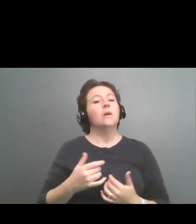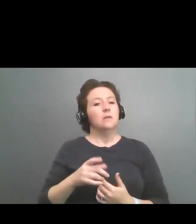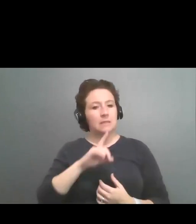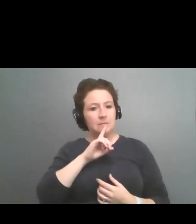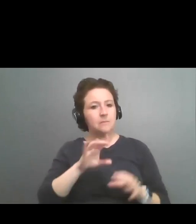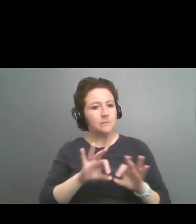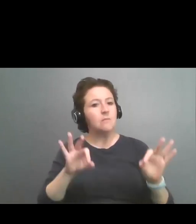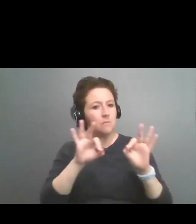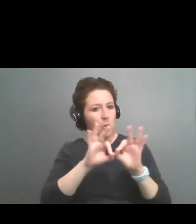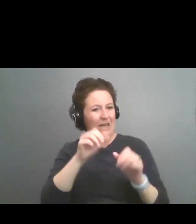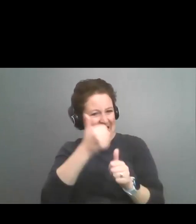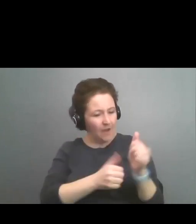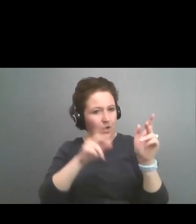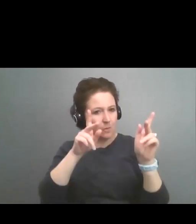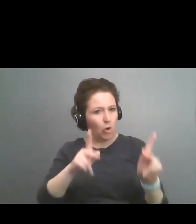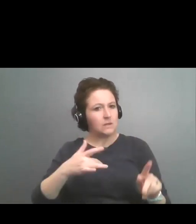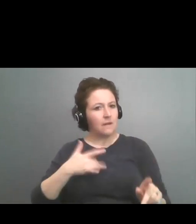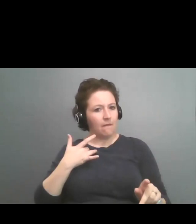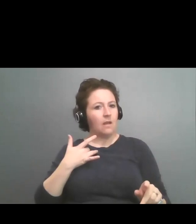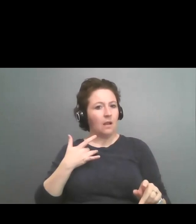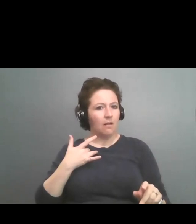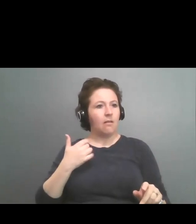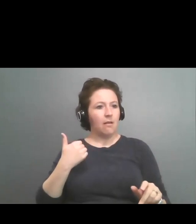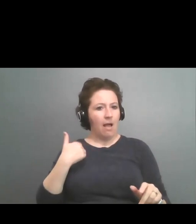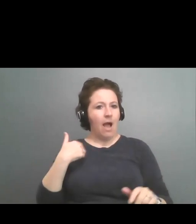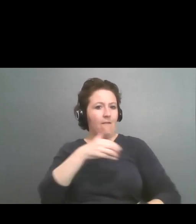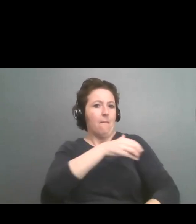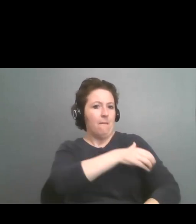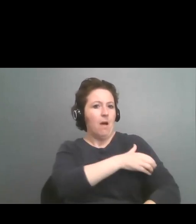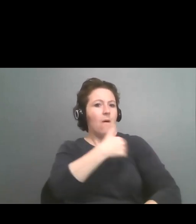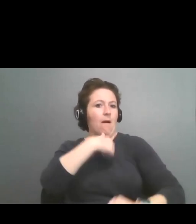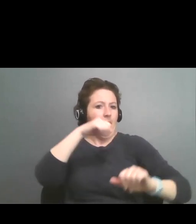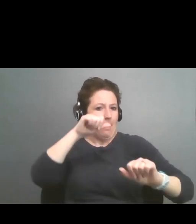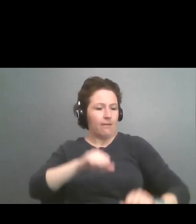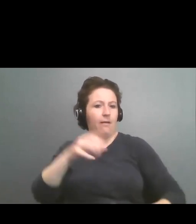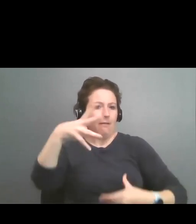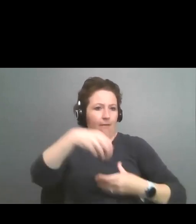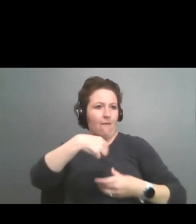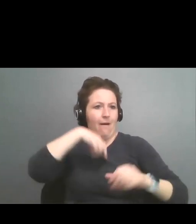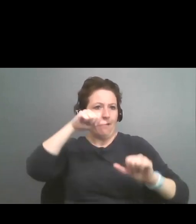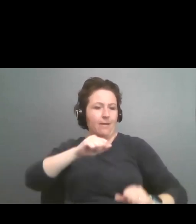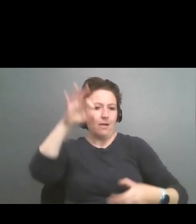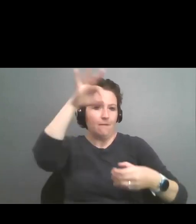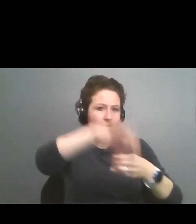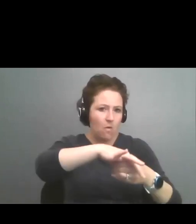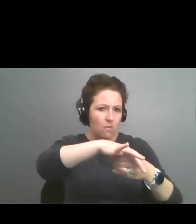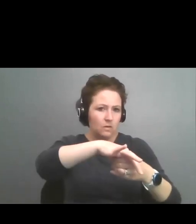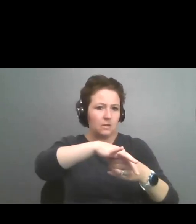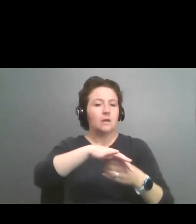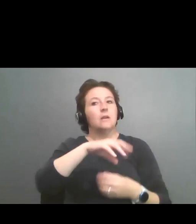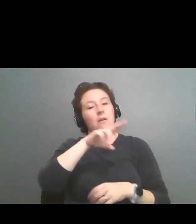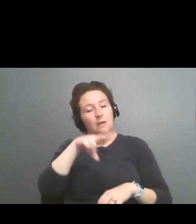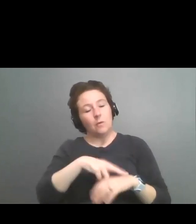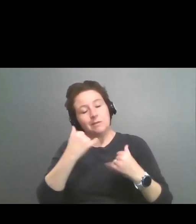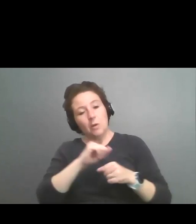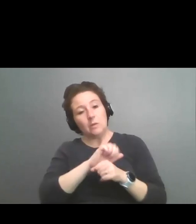ensure that every single person feels like they have an adequate opportunity to participate in the process. Of course, because of COVID,